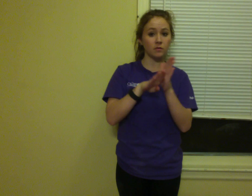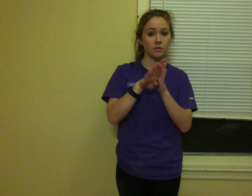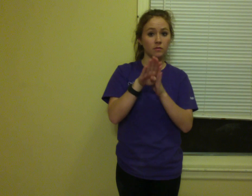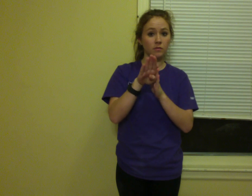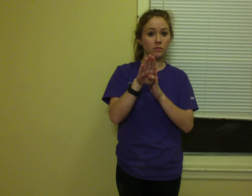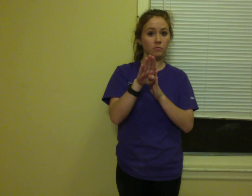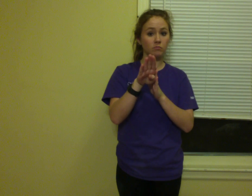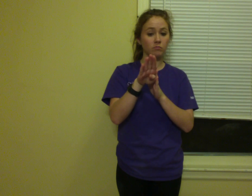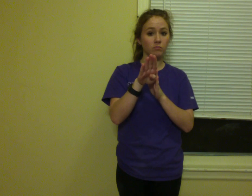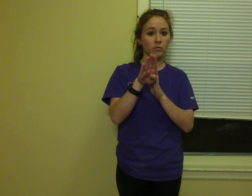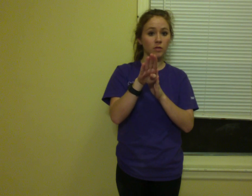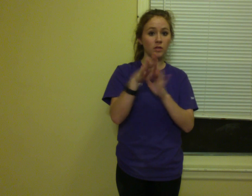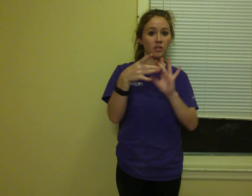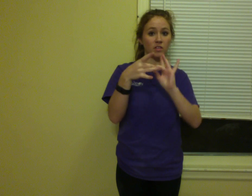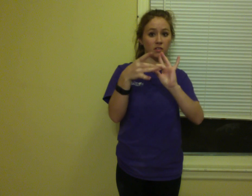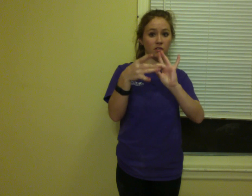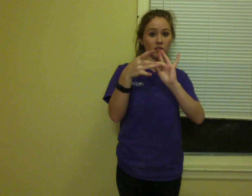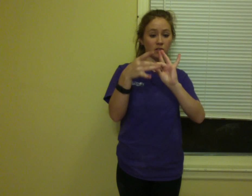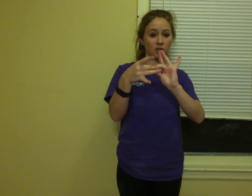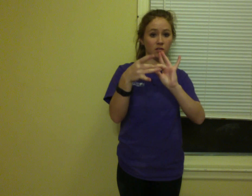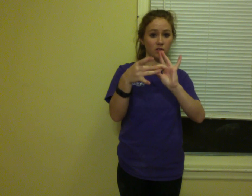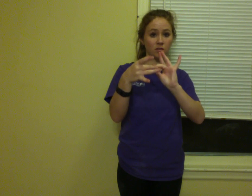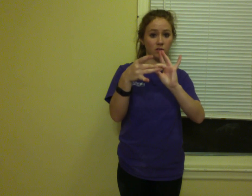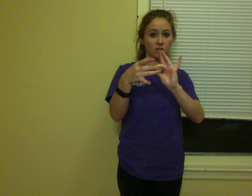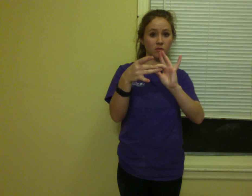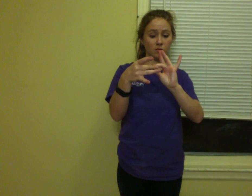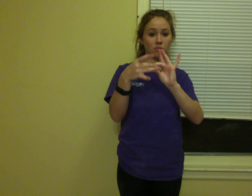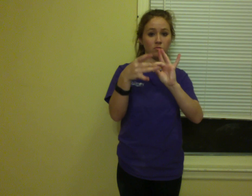hand with the growth of large middle-income groups.